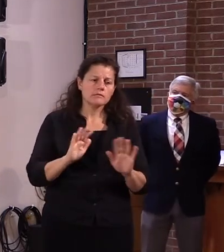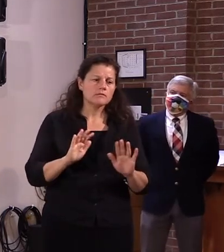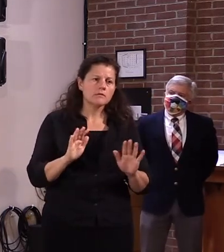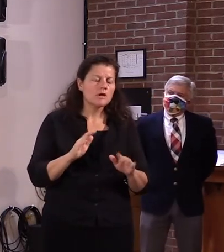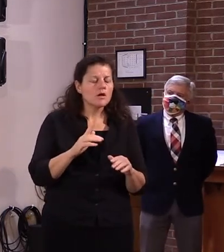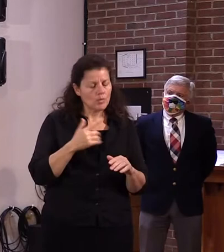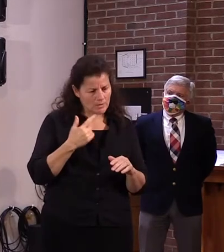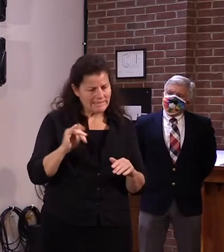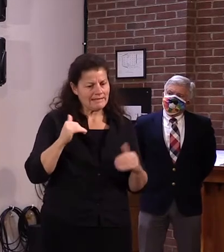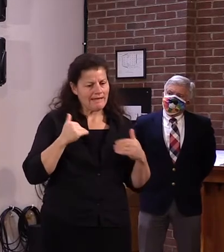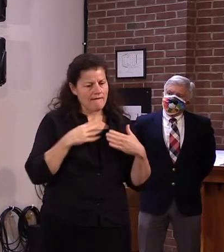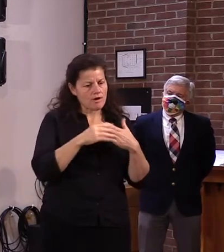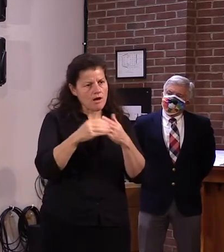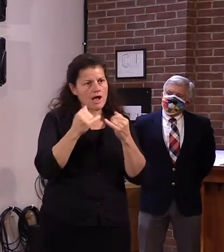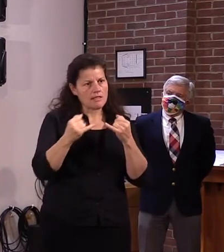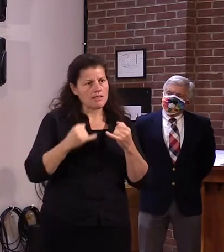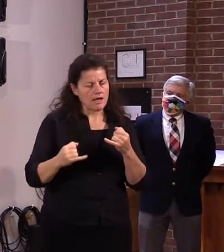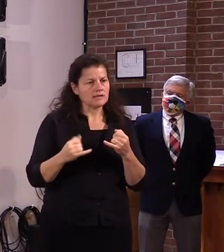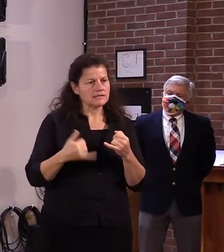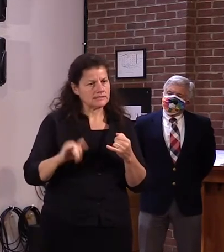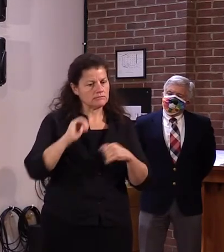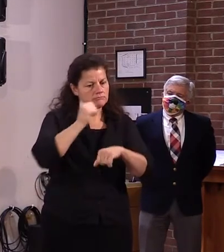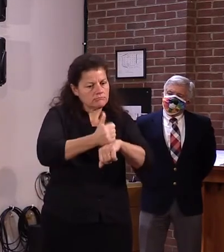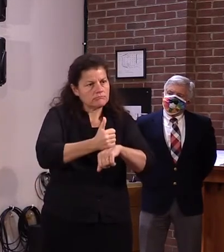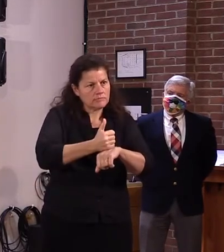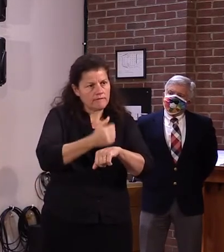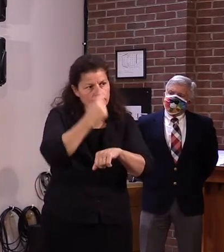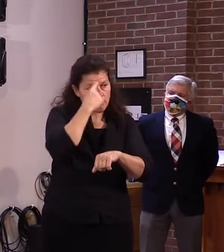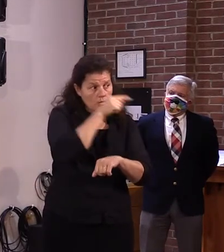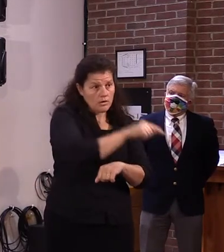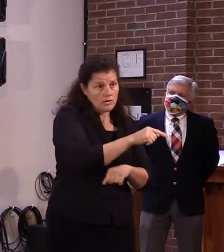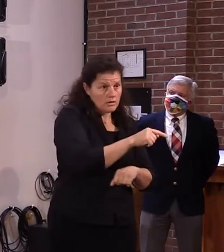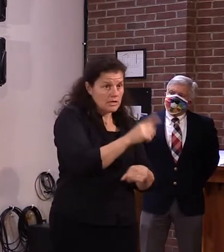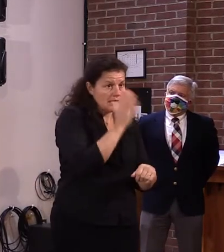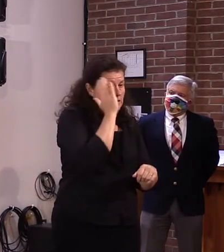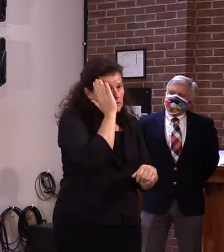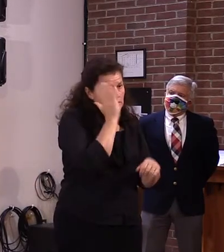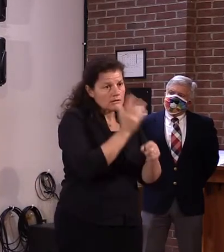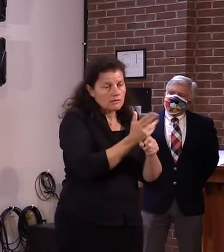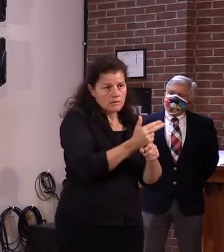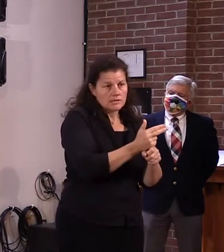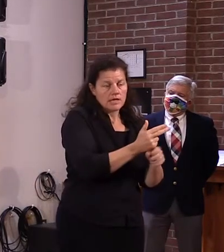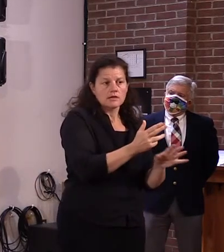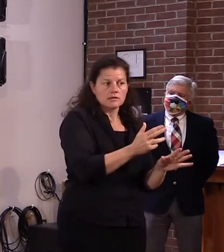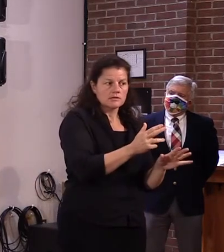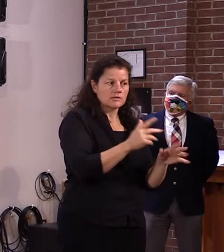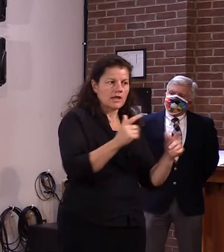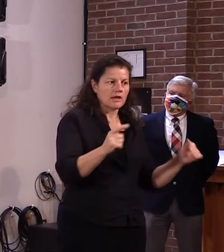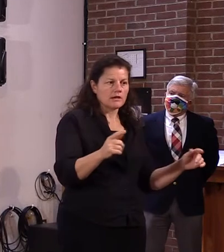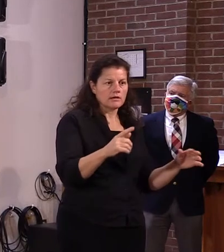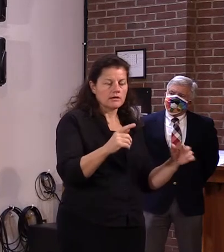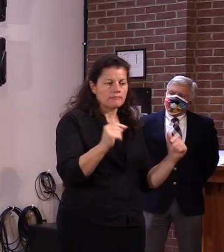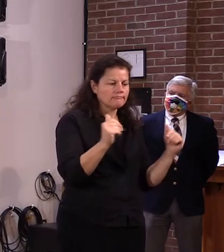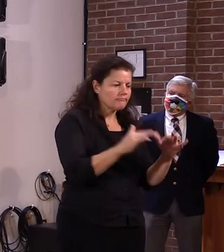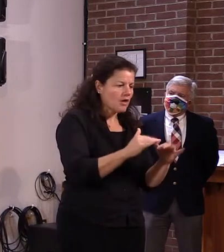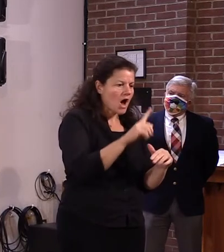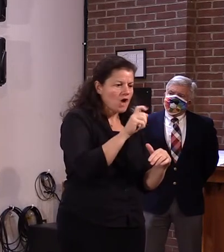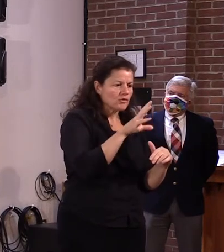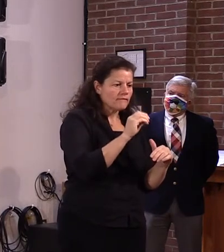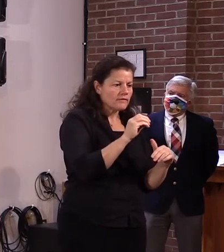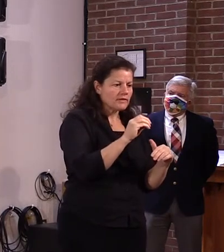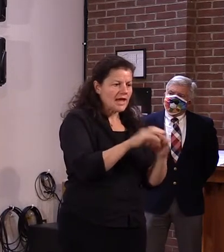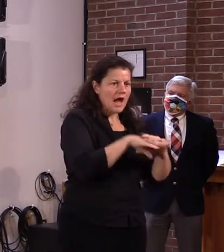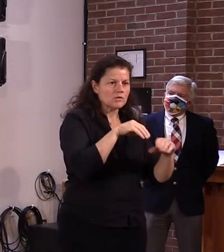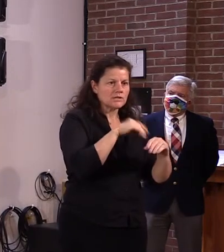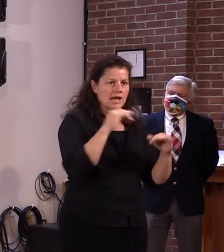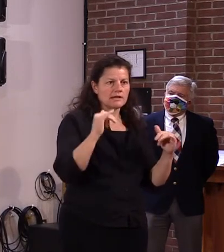guidelines still exist, even for those in lodging. You know, gathering sizes are limited to 150